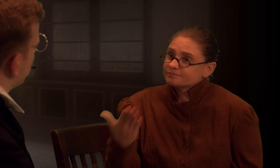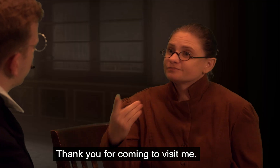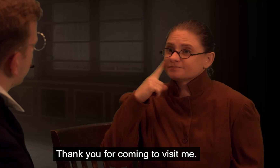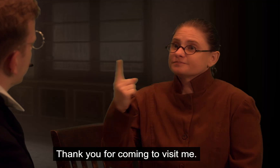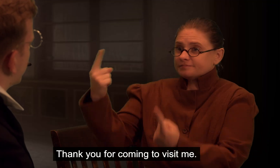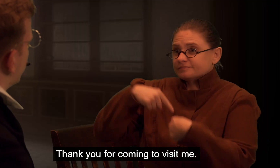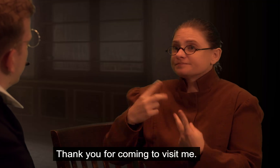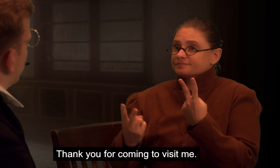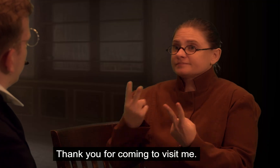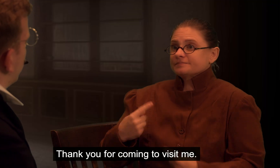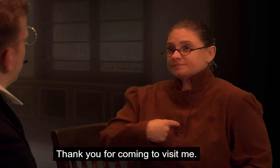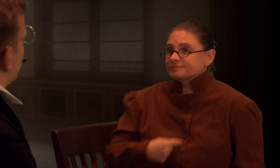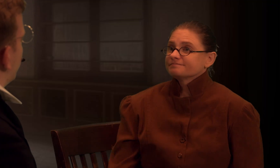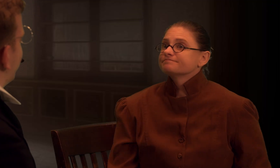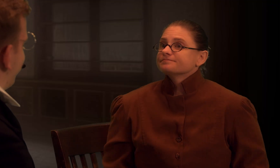Thank you for coming to visit me.